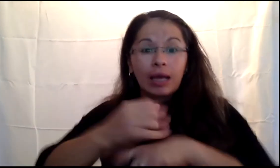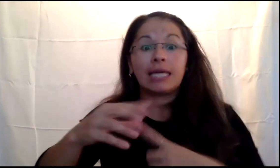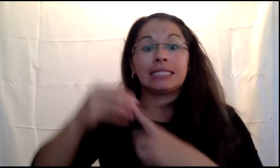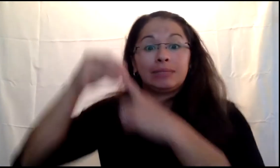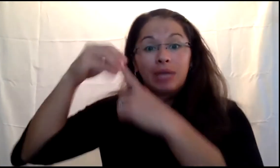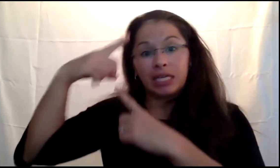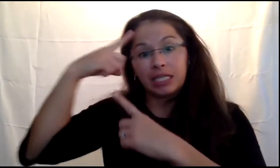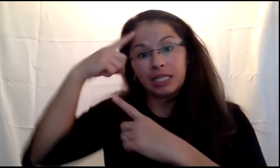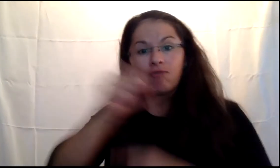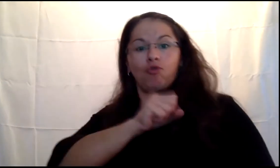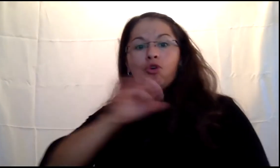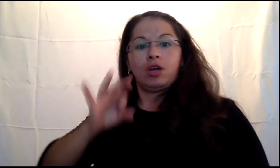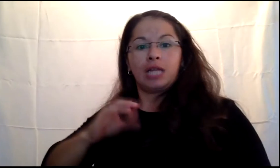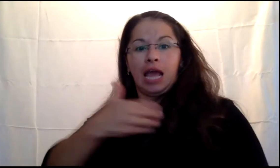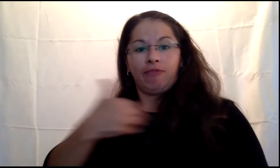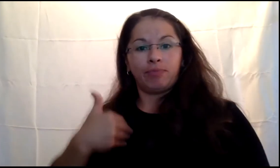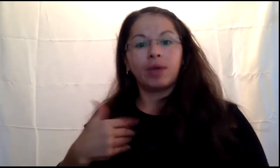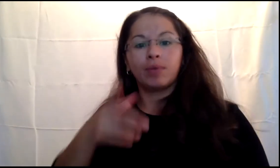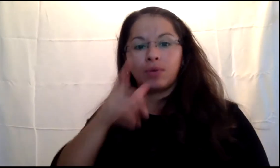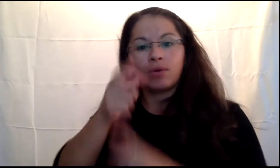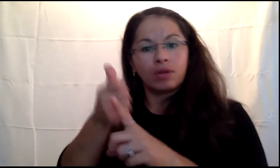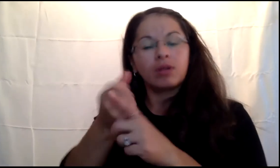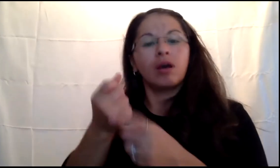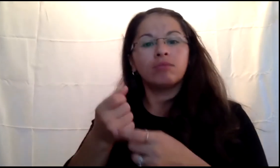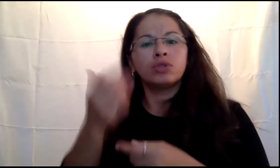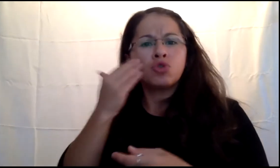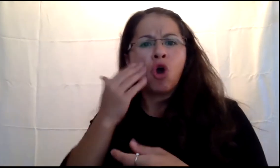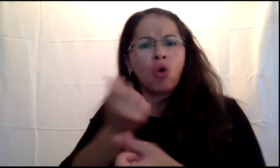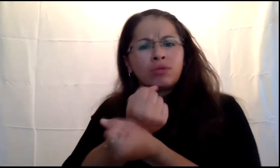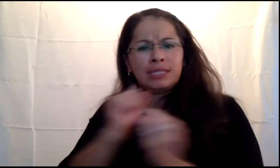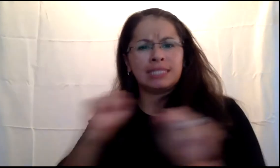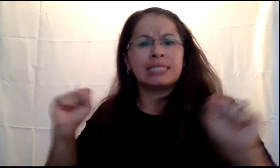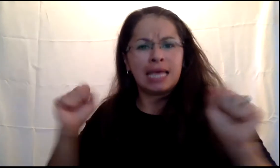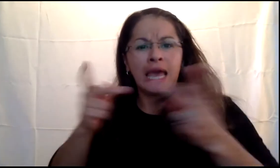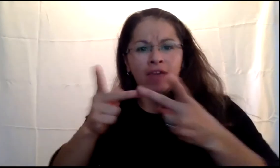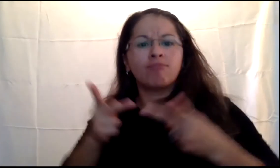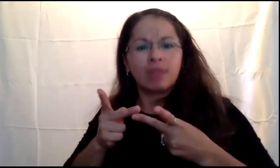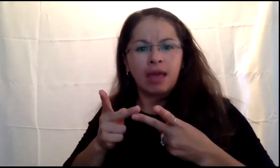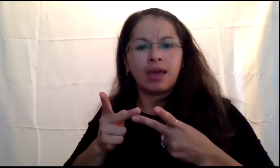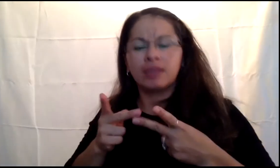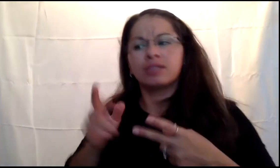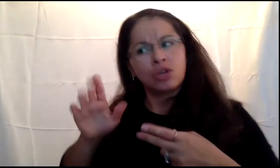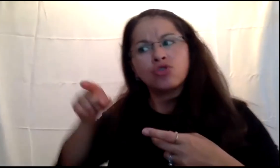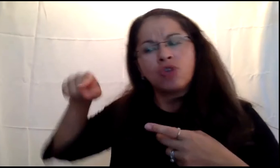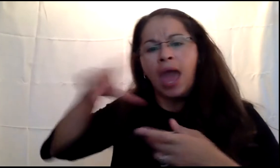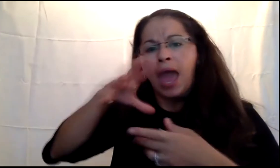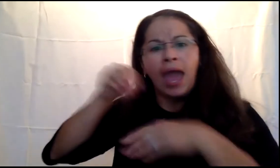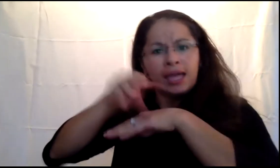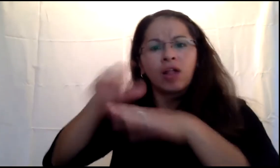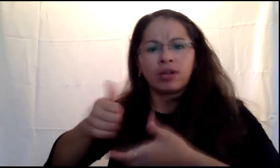and comfortable, not only giving information, but providing support and then directing students to more appropriate places